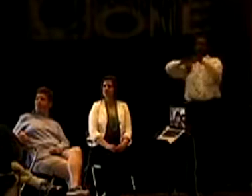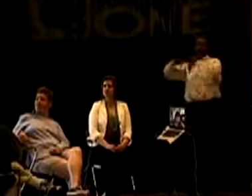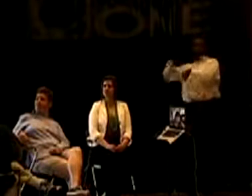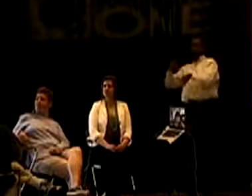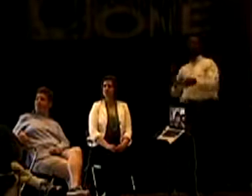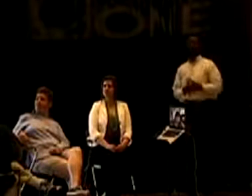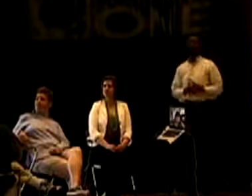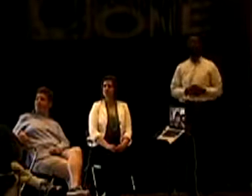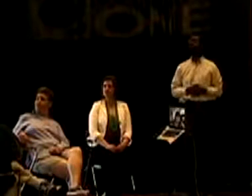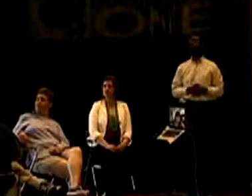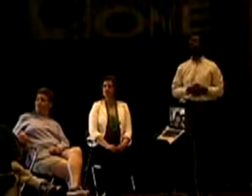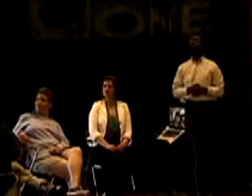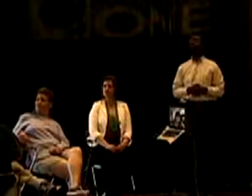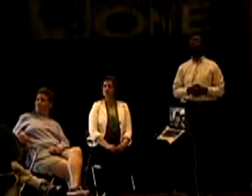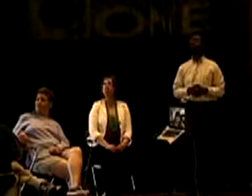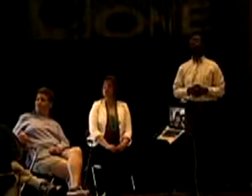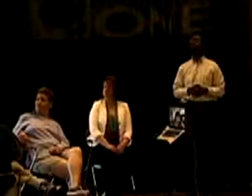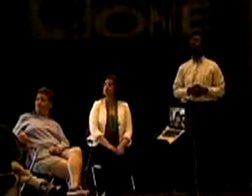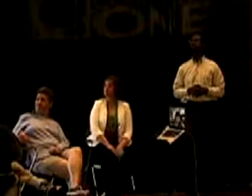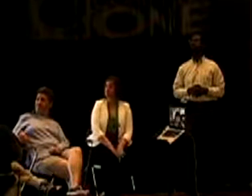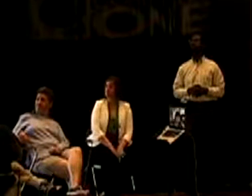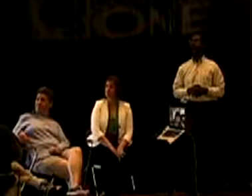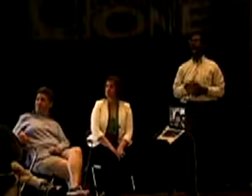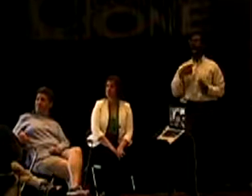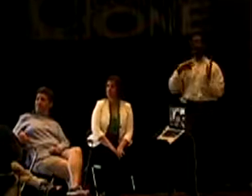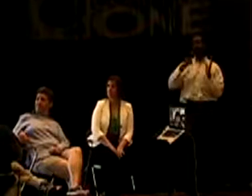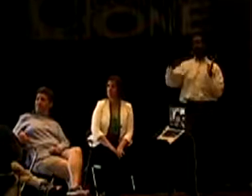out really, really well. Now I want to go back to my question.